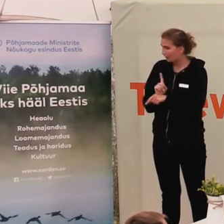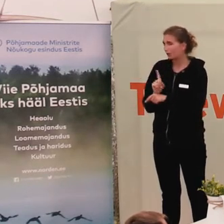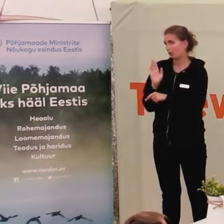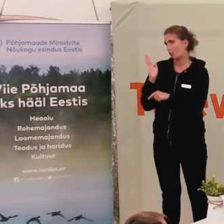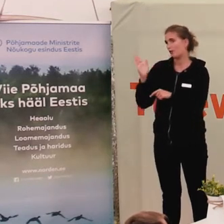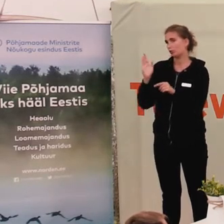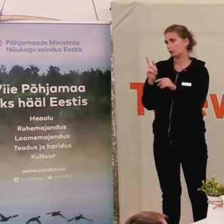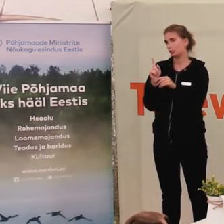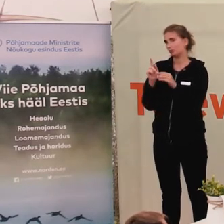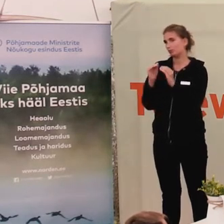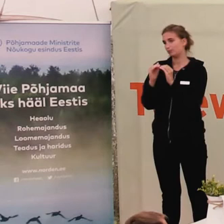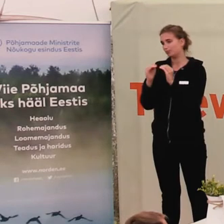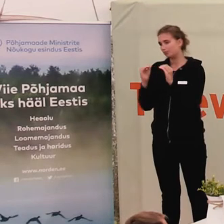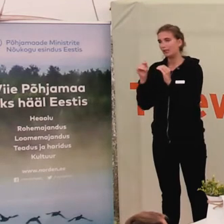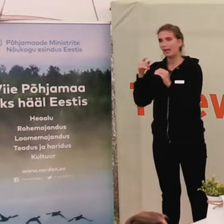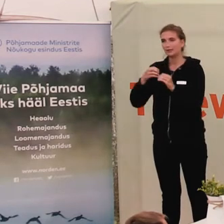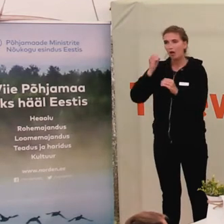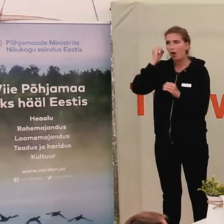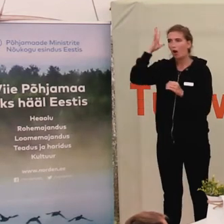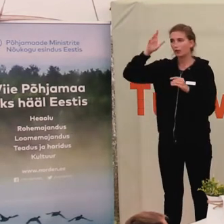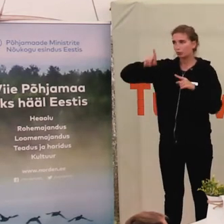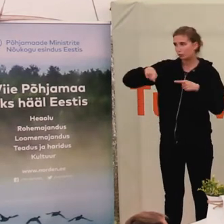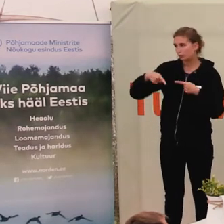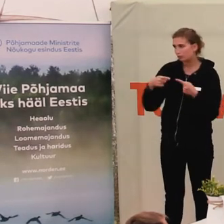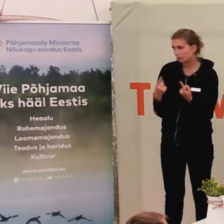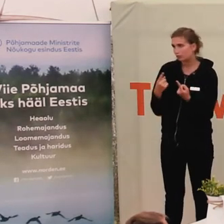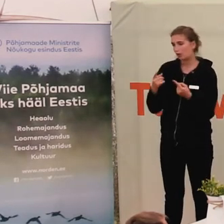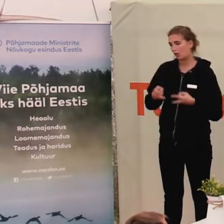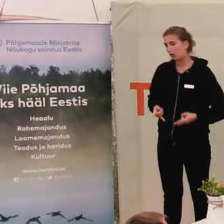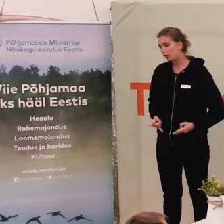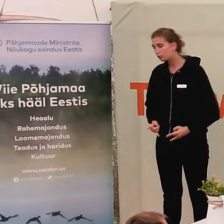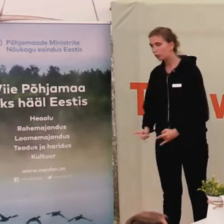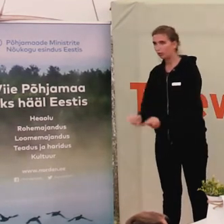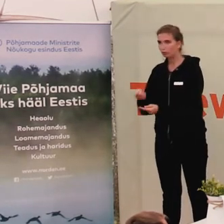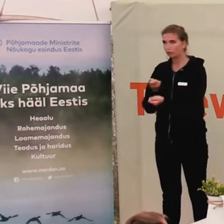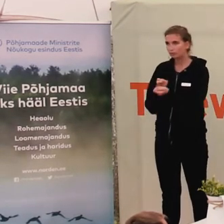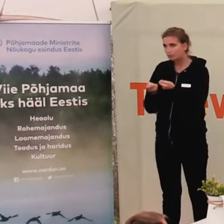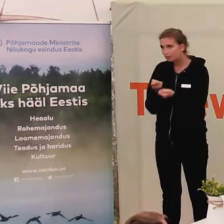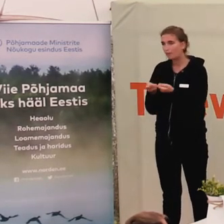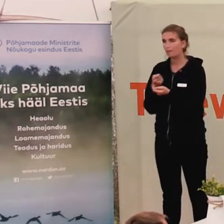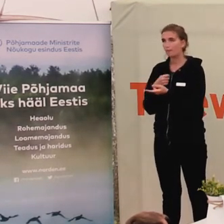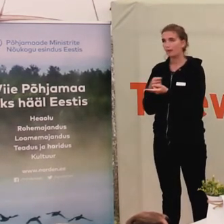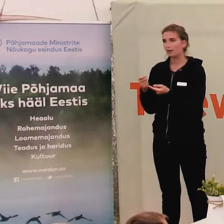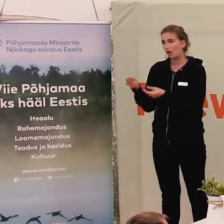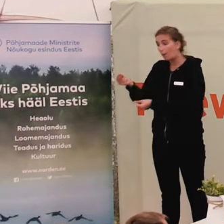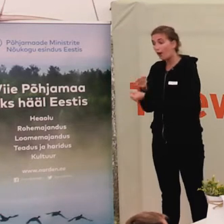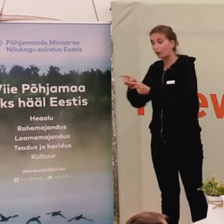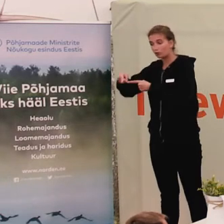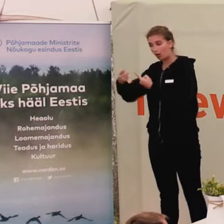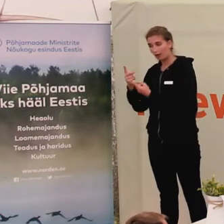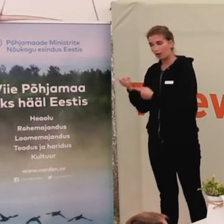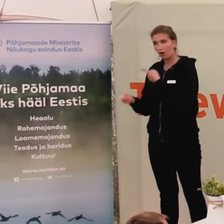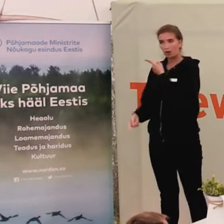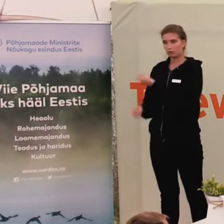It is a matter of education. It is a matter of birth control. It is a matter of economic development, actually, at the first